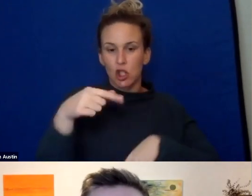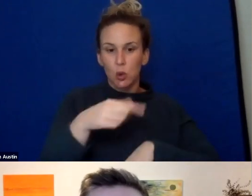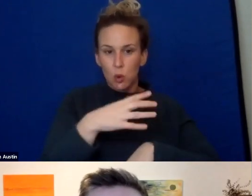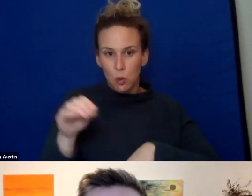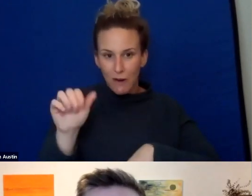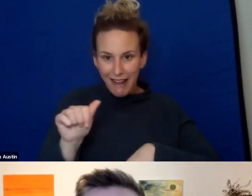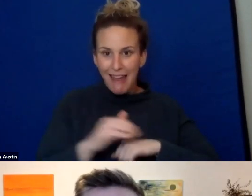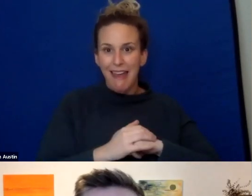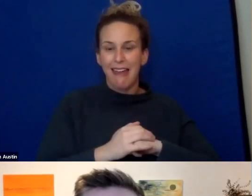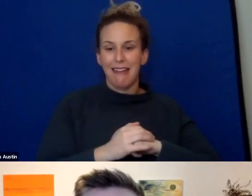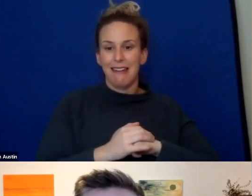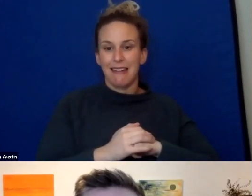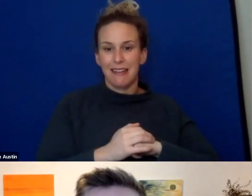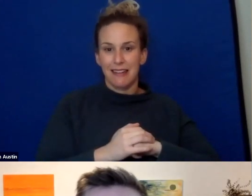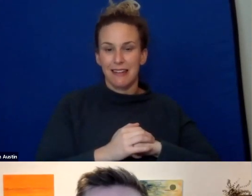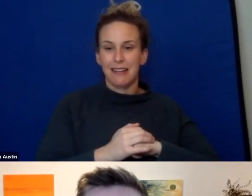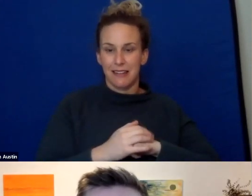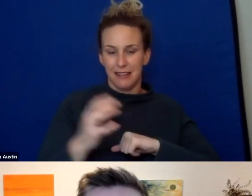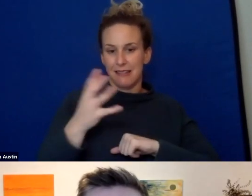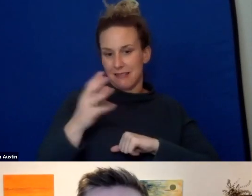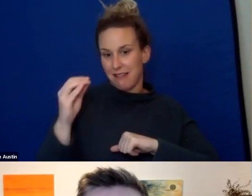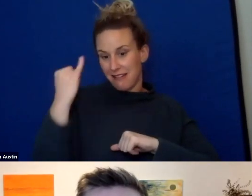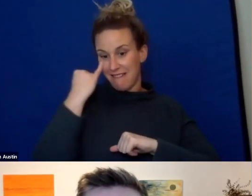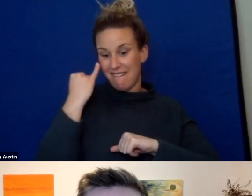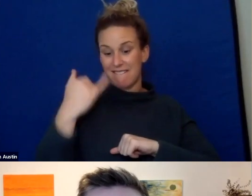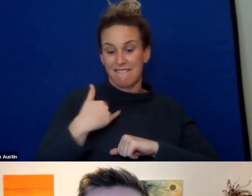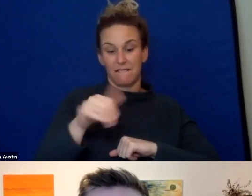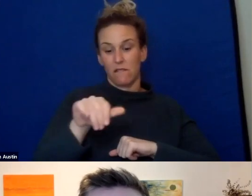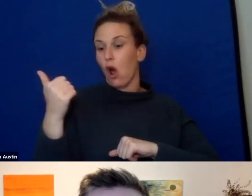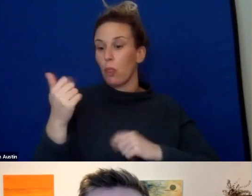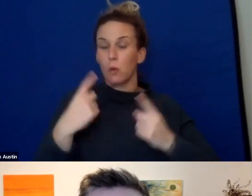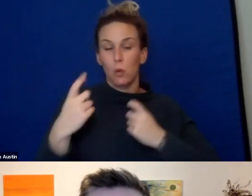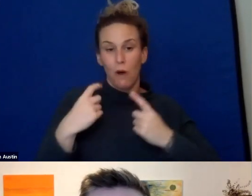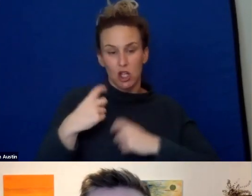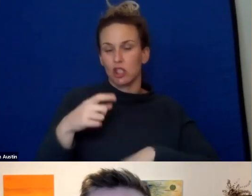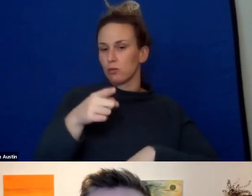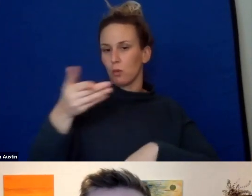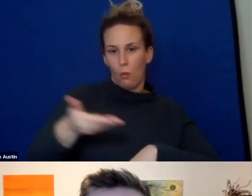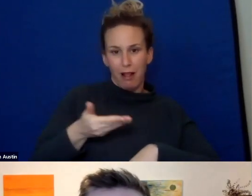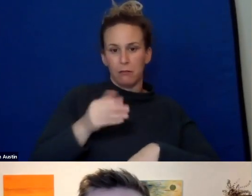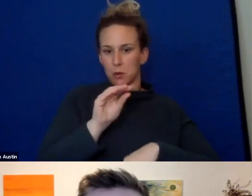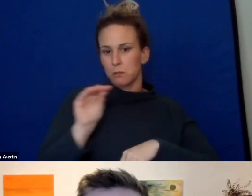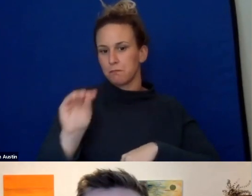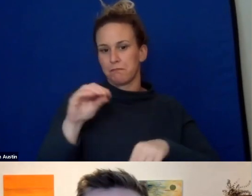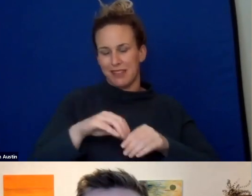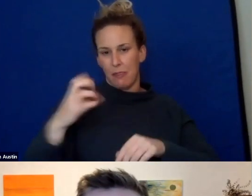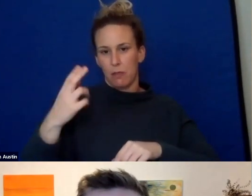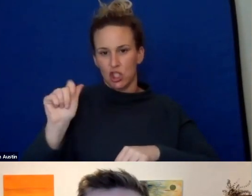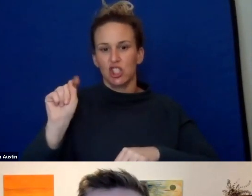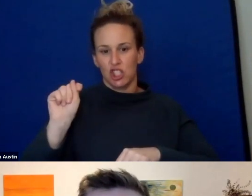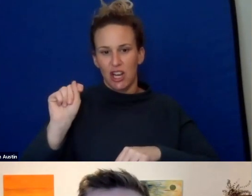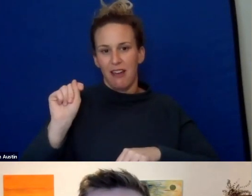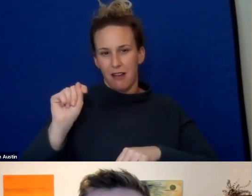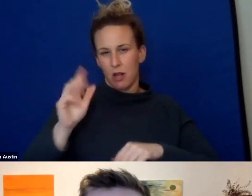um and then if you have other questions you're welcome to drop them into the chat and we'll try to